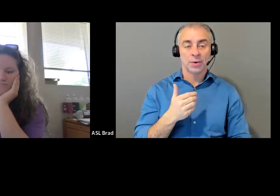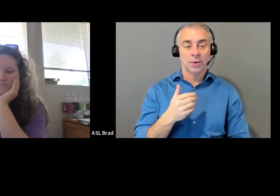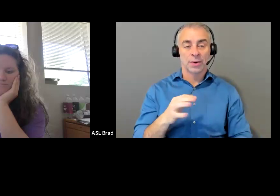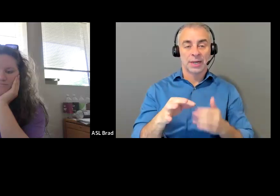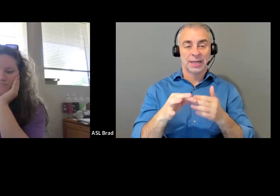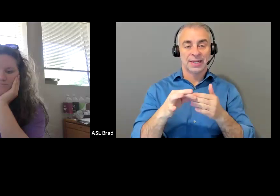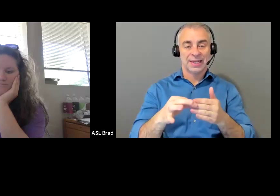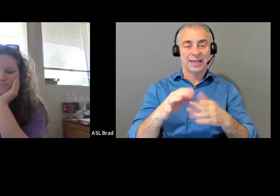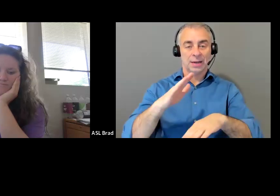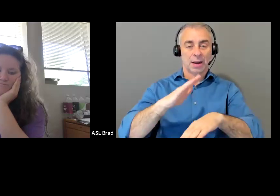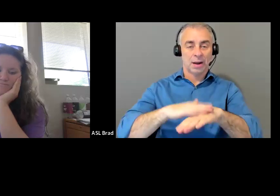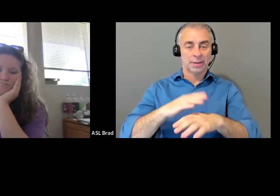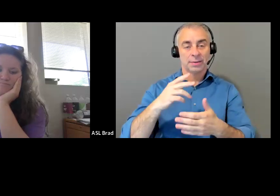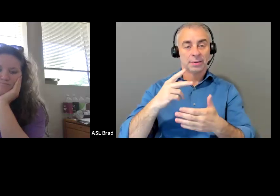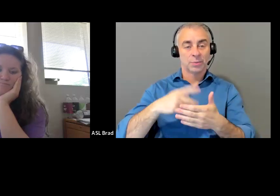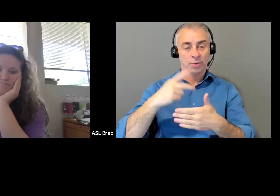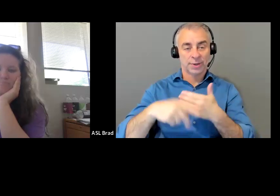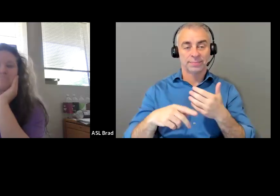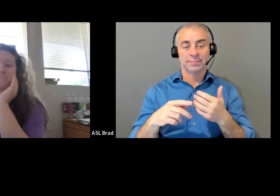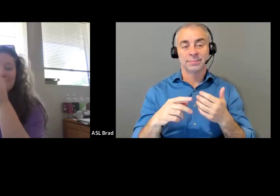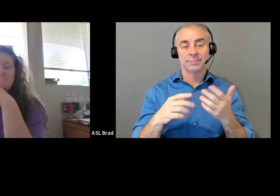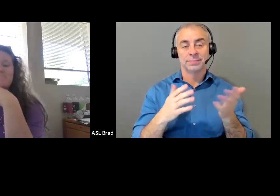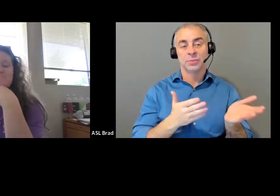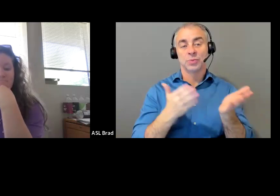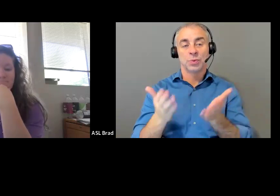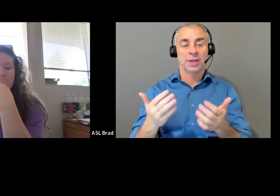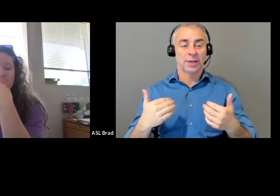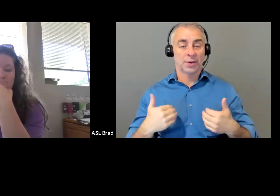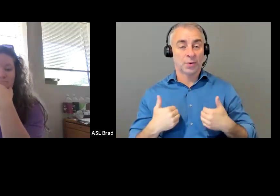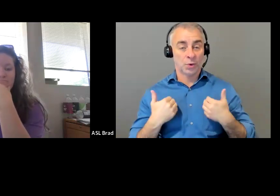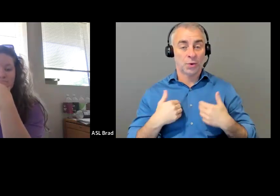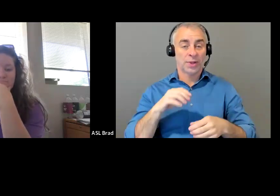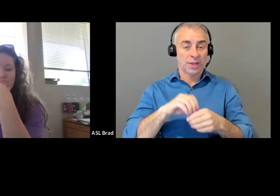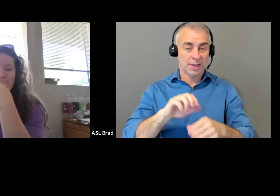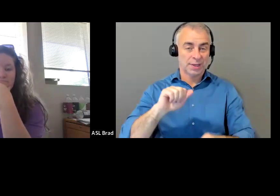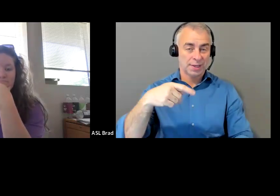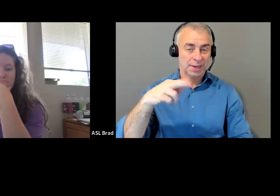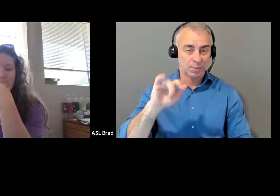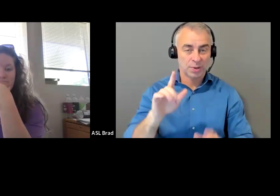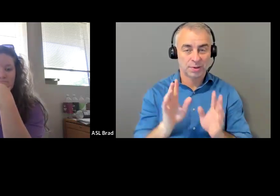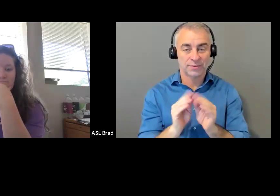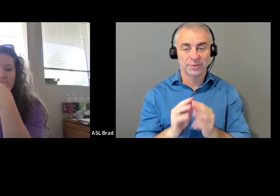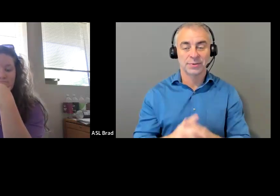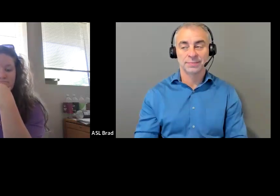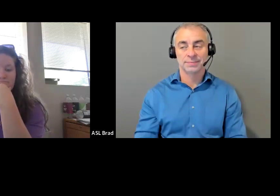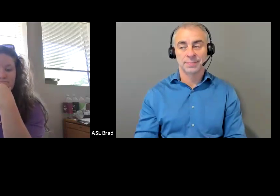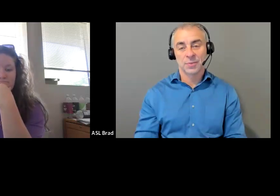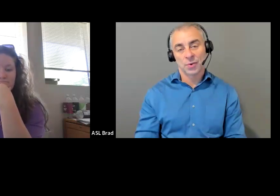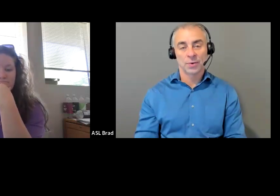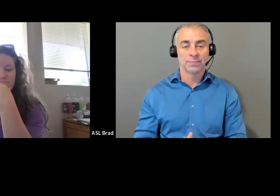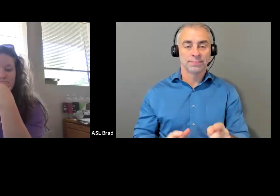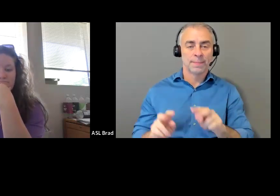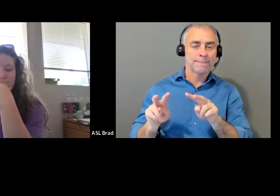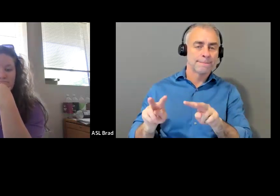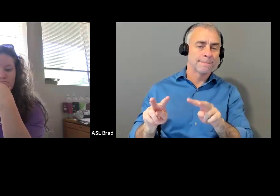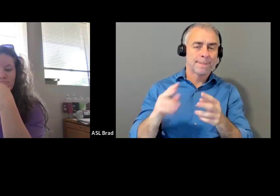On program to bring, youth to the April conference. So look for